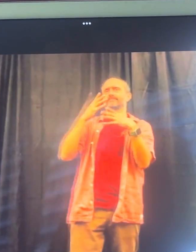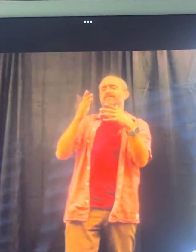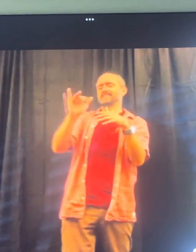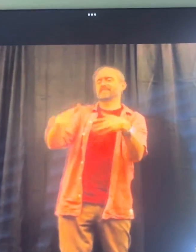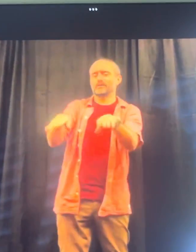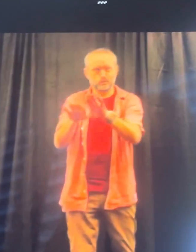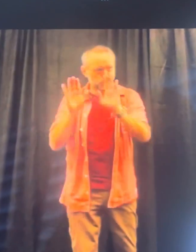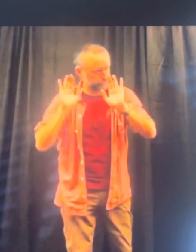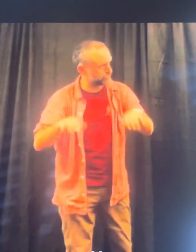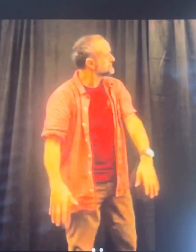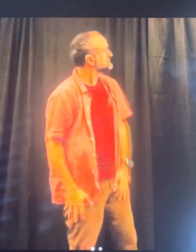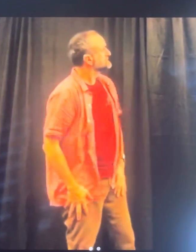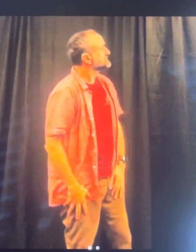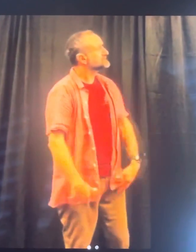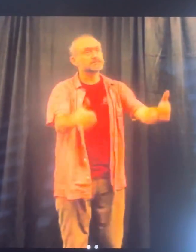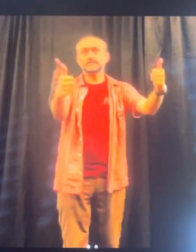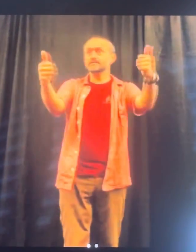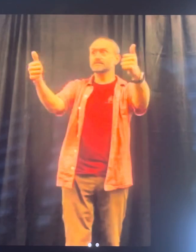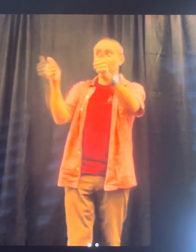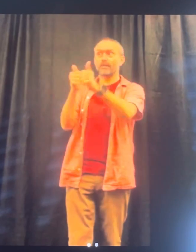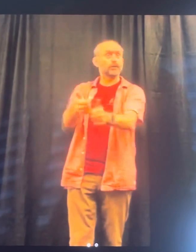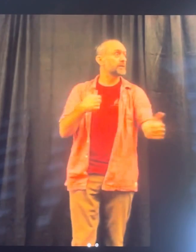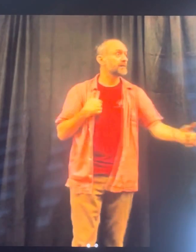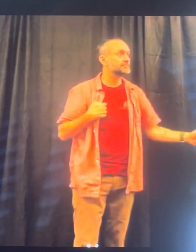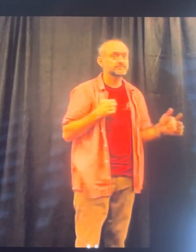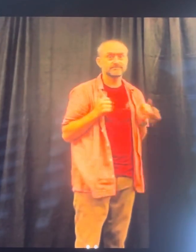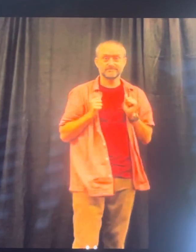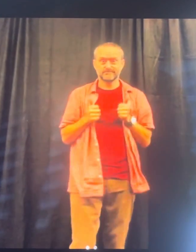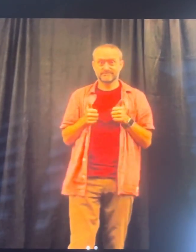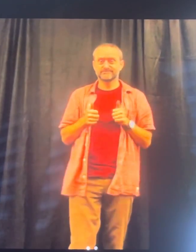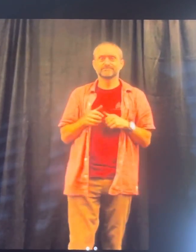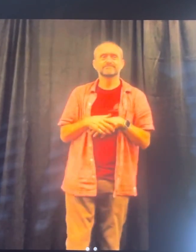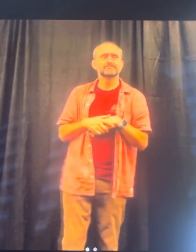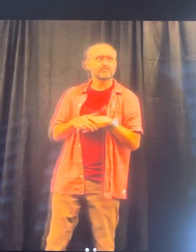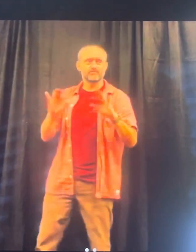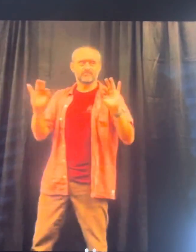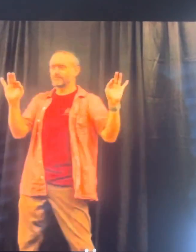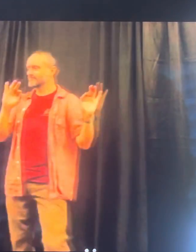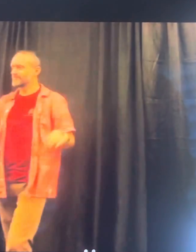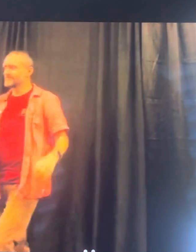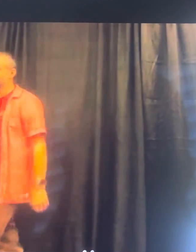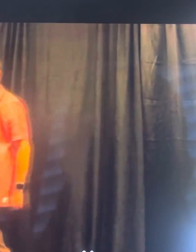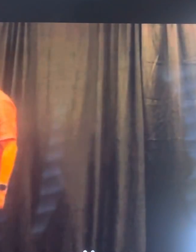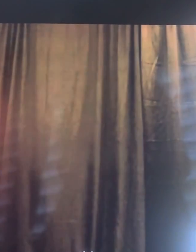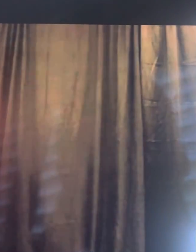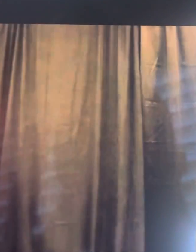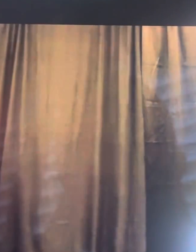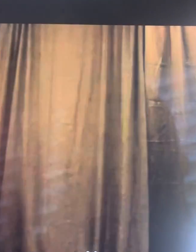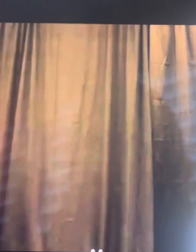out. That will be the closing. So, great. Everything, you guys following me?